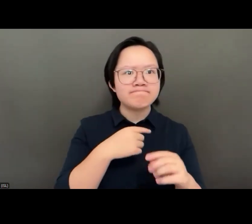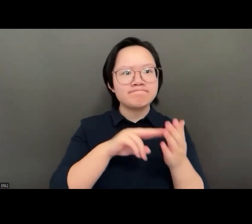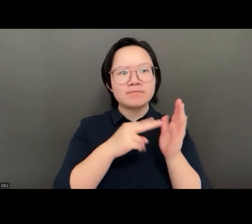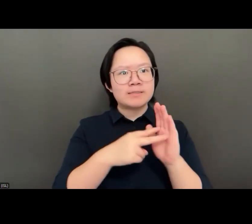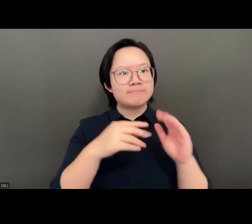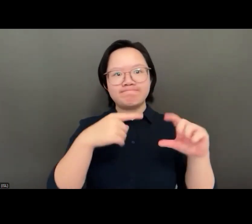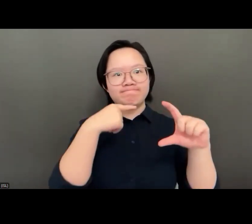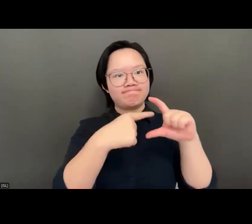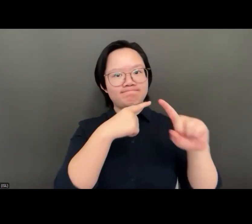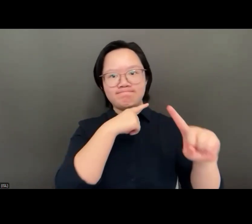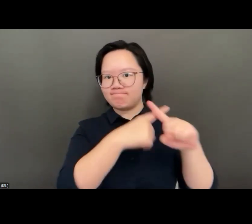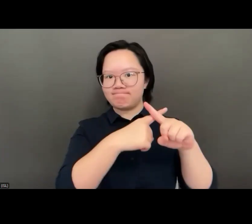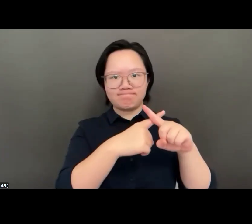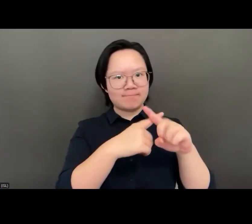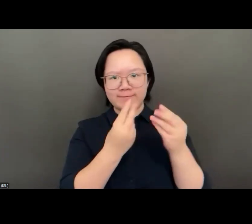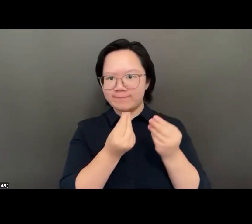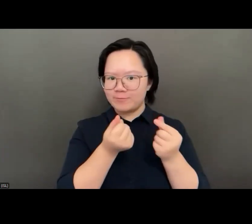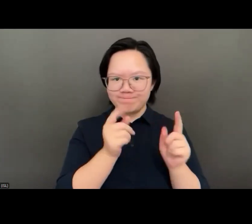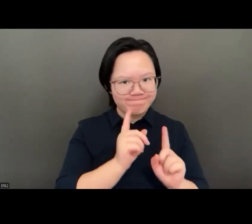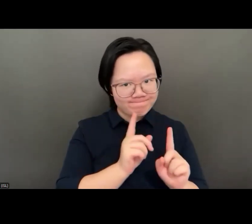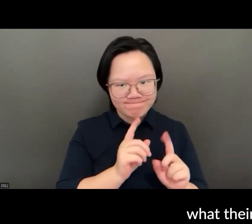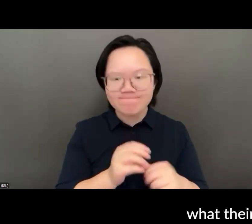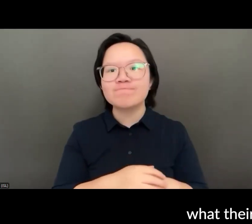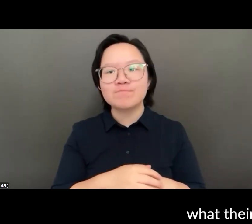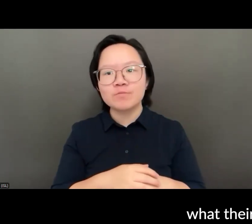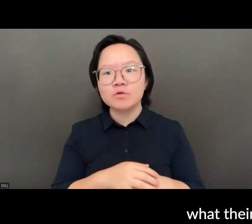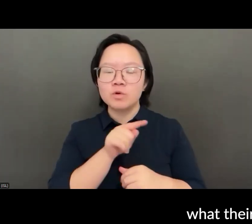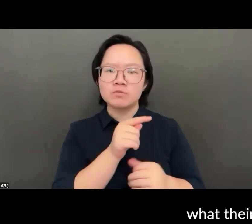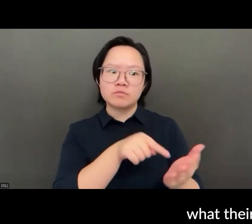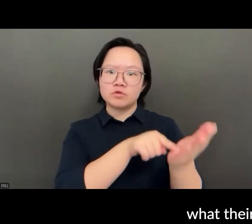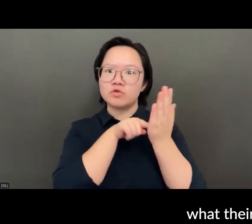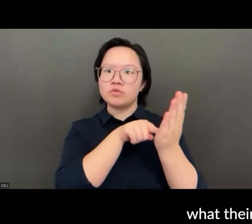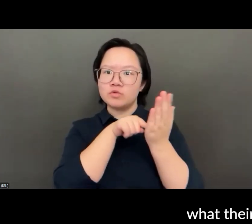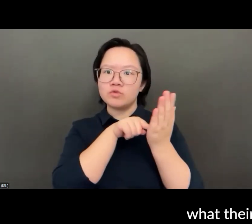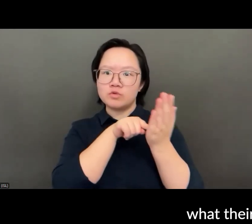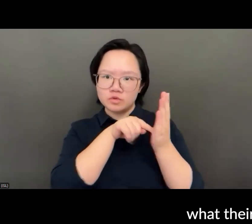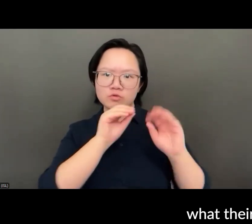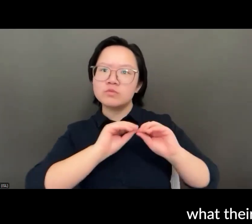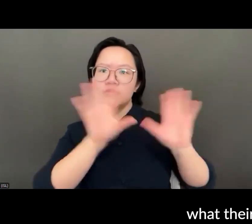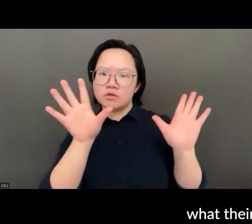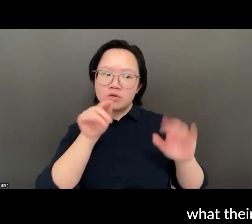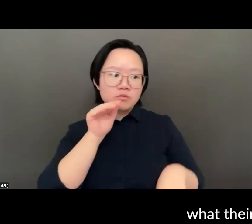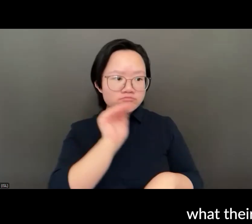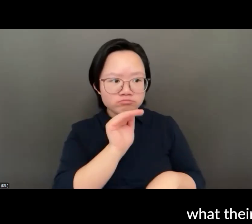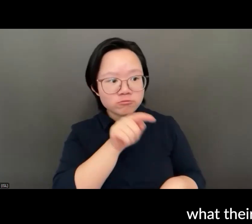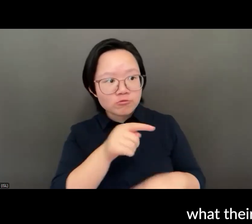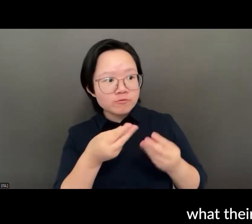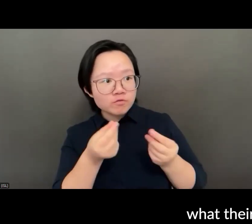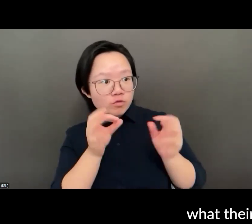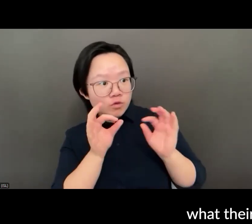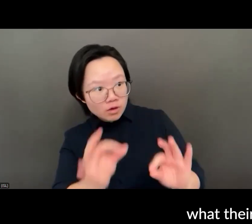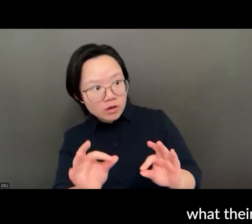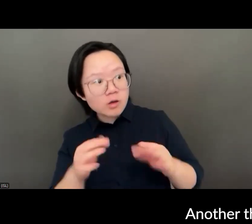is feeling, whether they are comfortable or not, what their moods are, and are they scared or